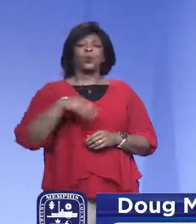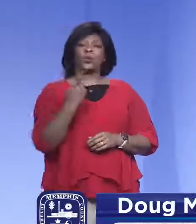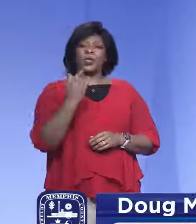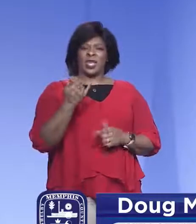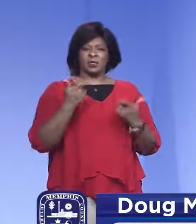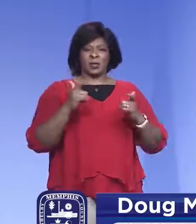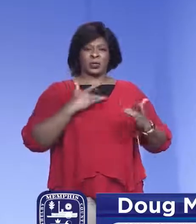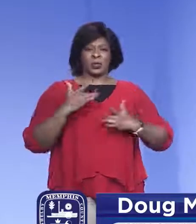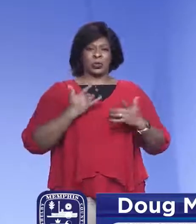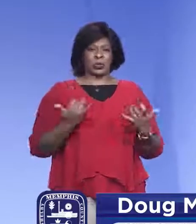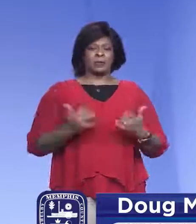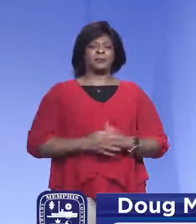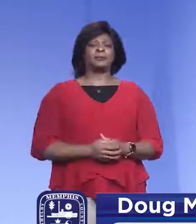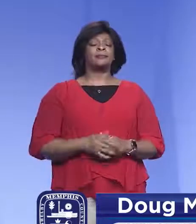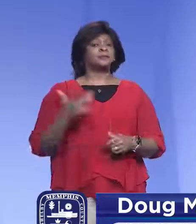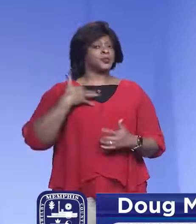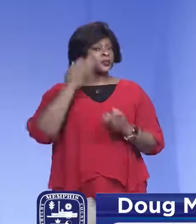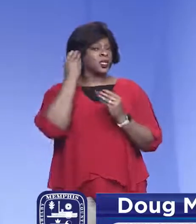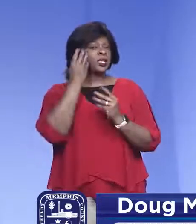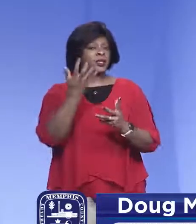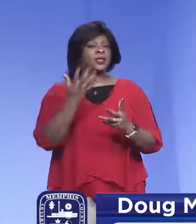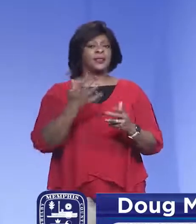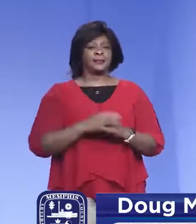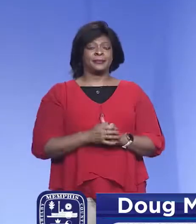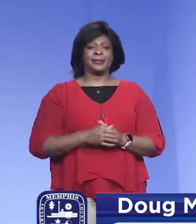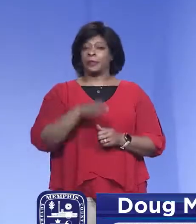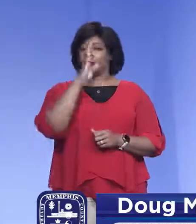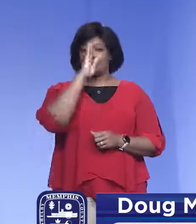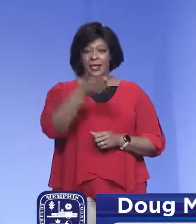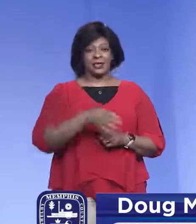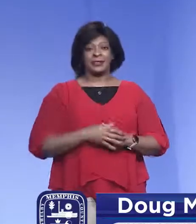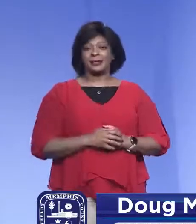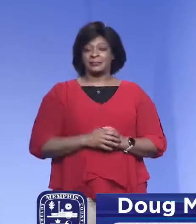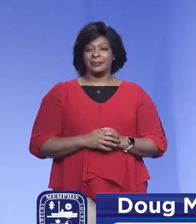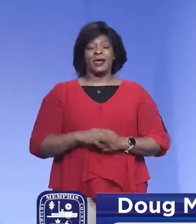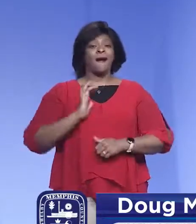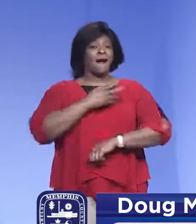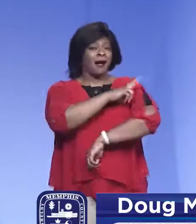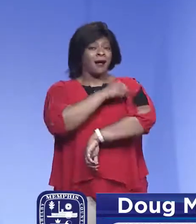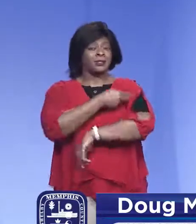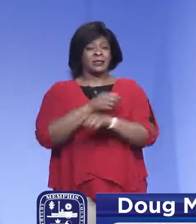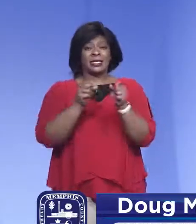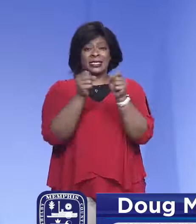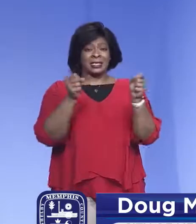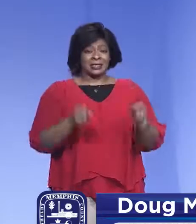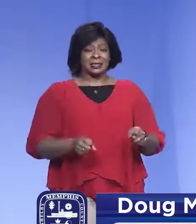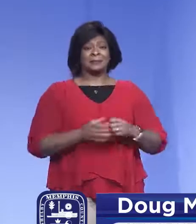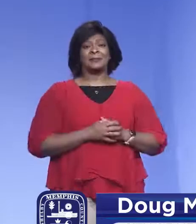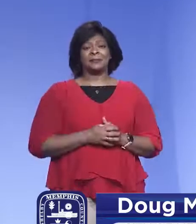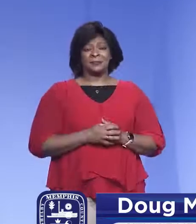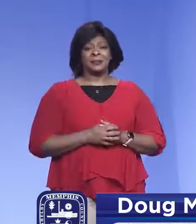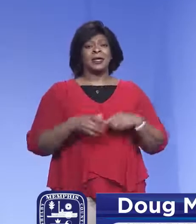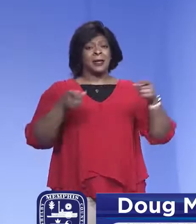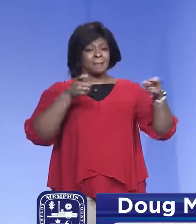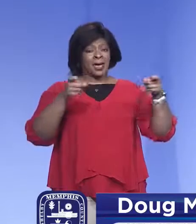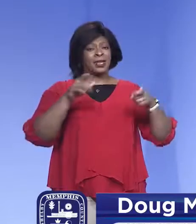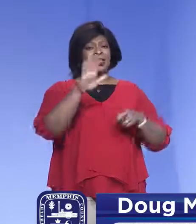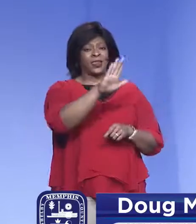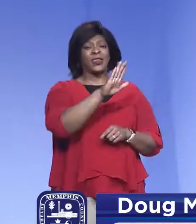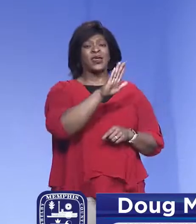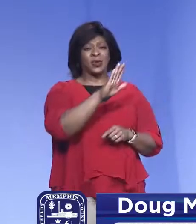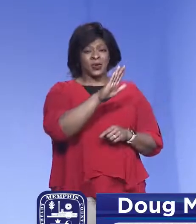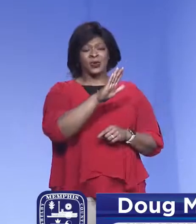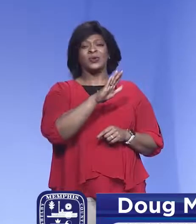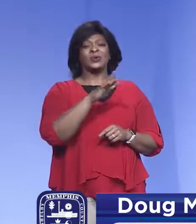concern. So let me just say very plainly up front that our hospital systems are managing their census on